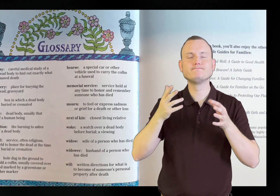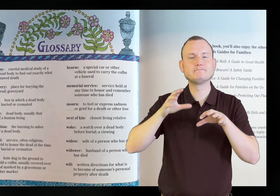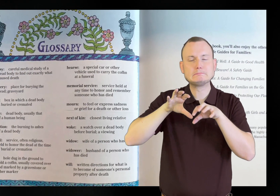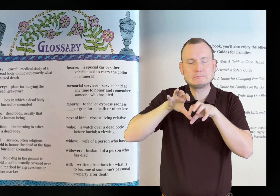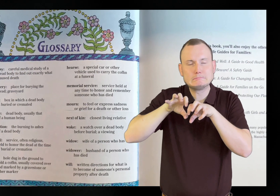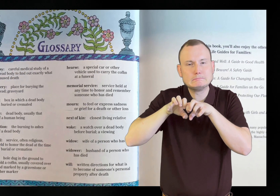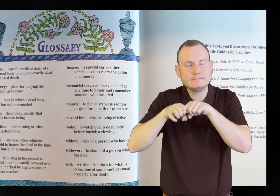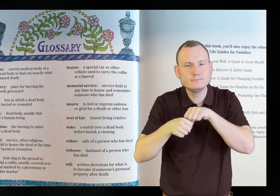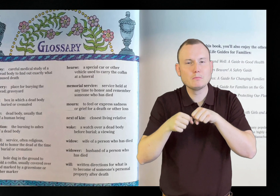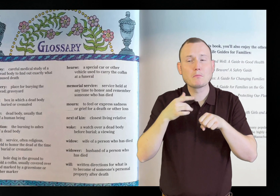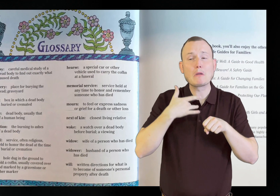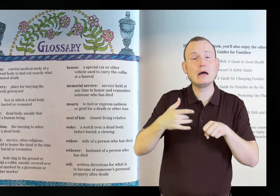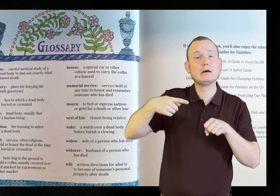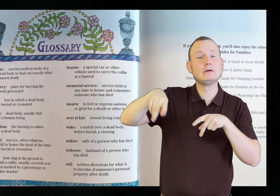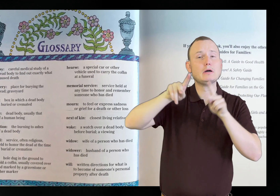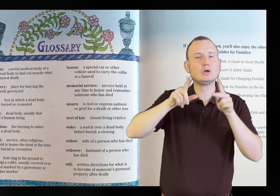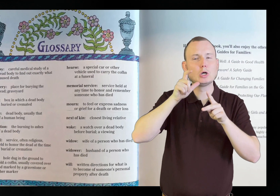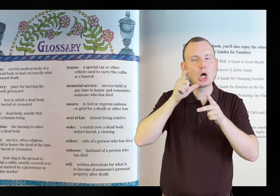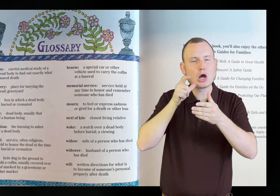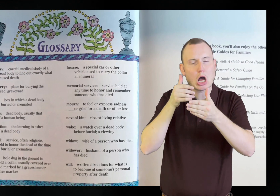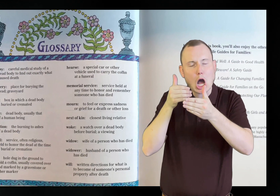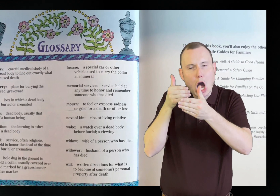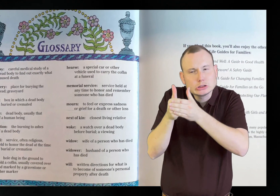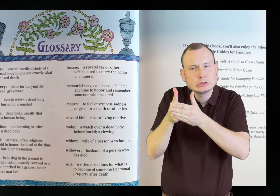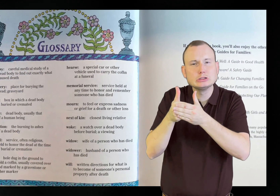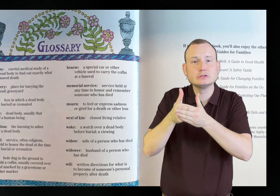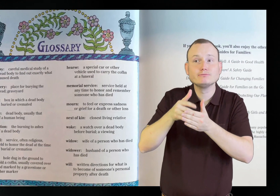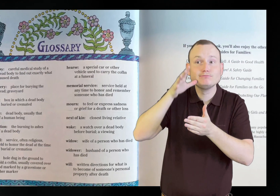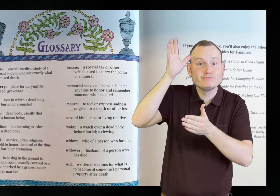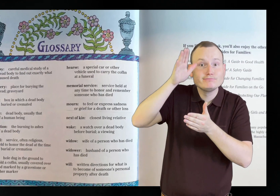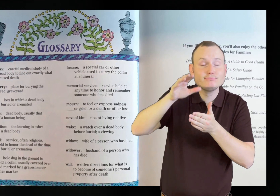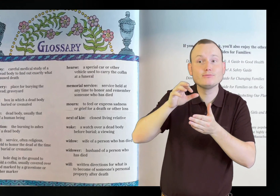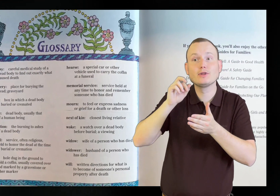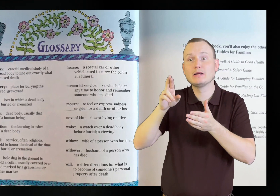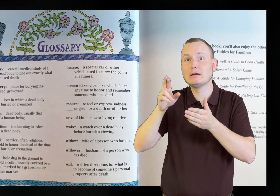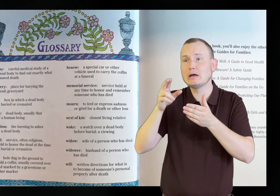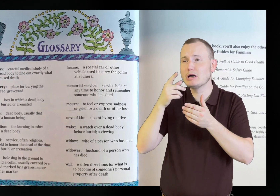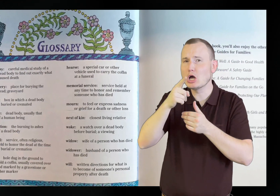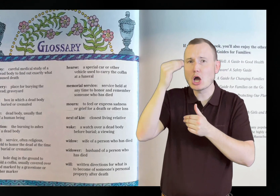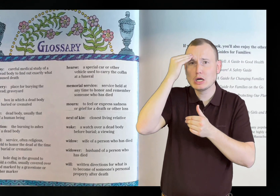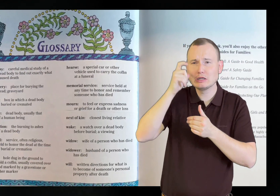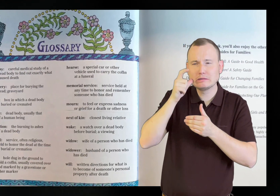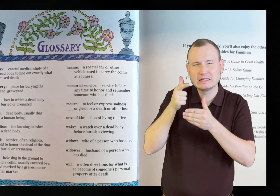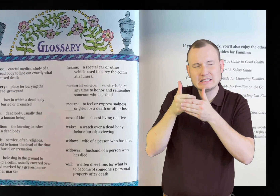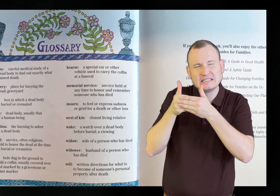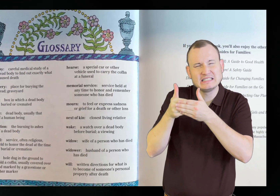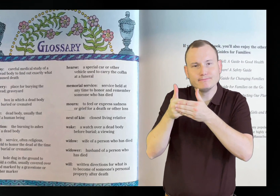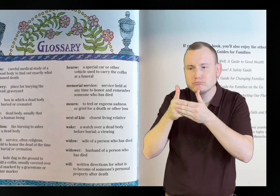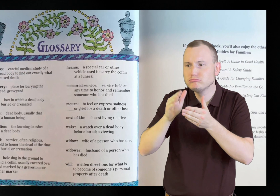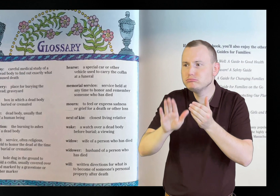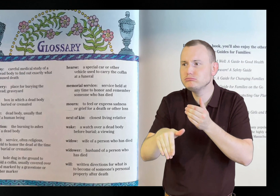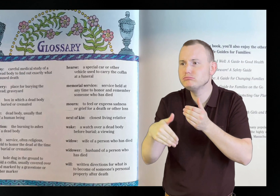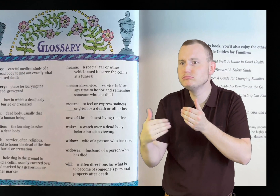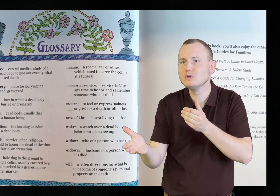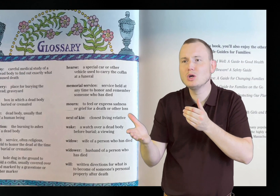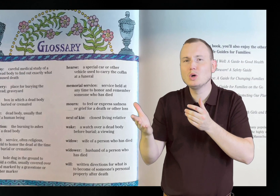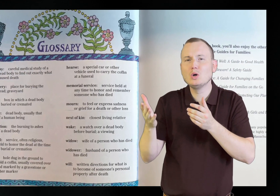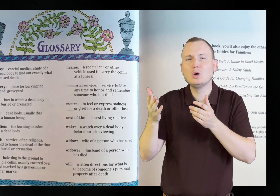Mourn. To feel or express sadness or grief for a death or other loss.